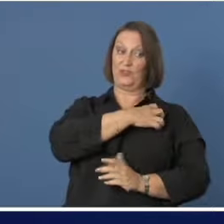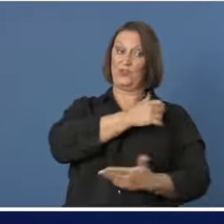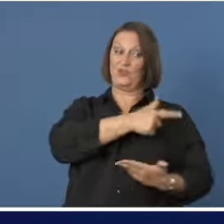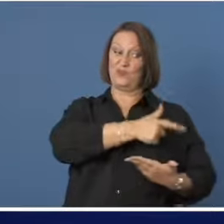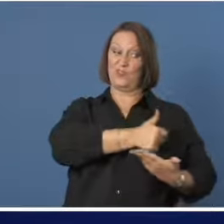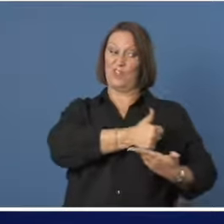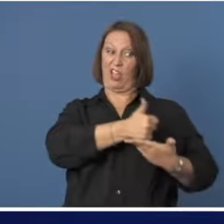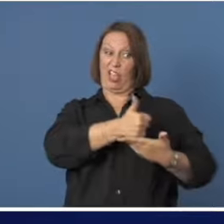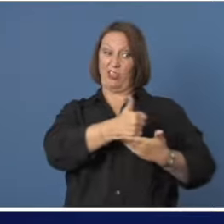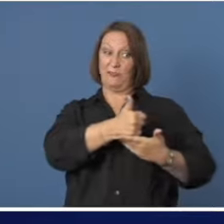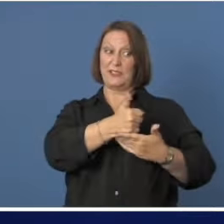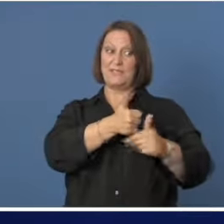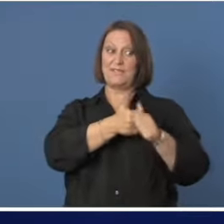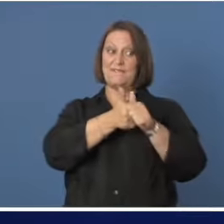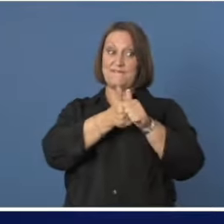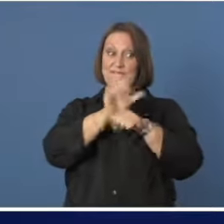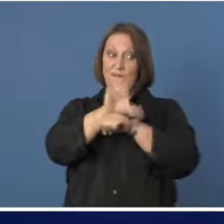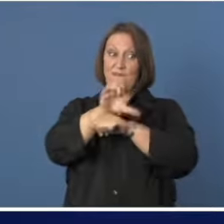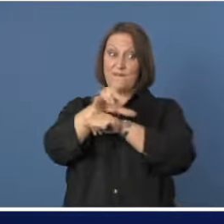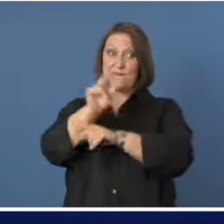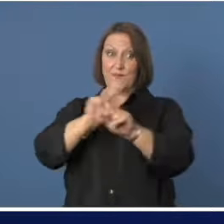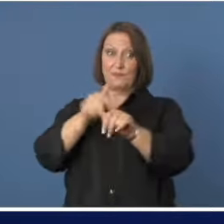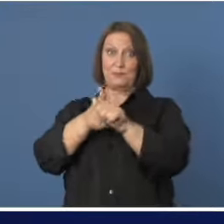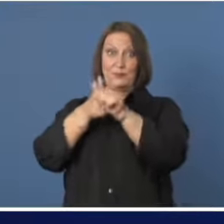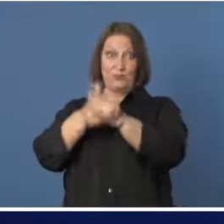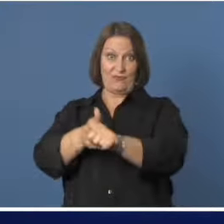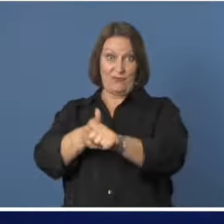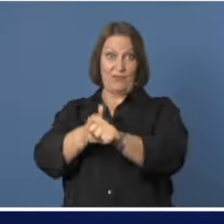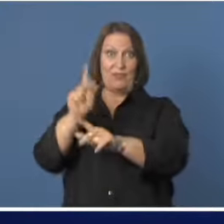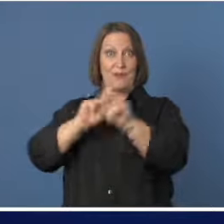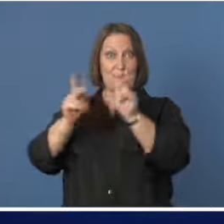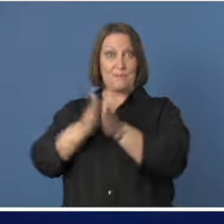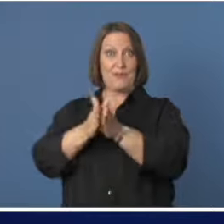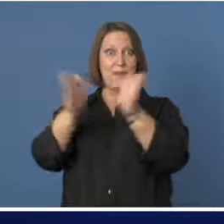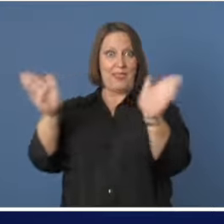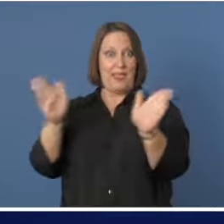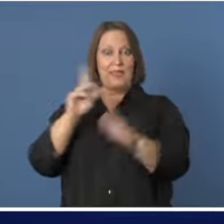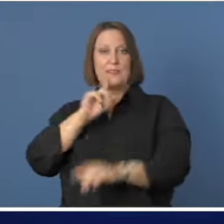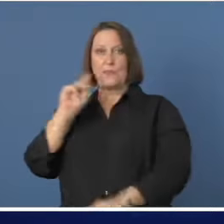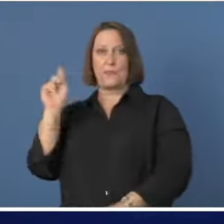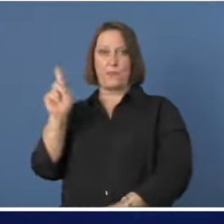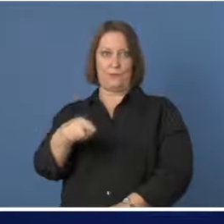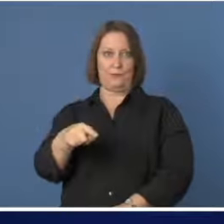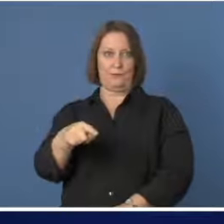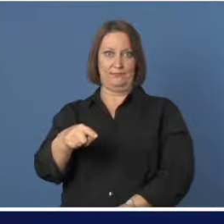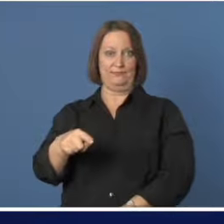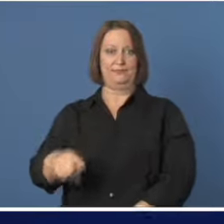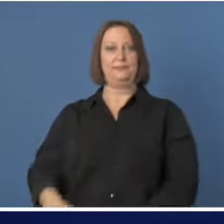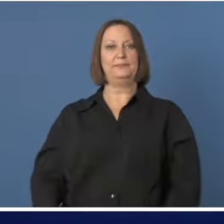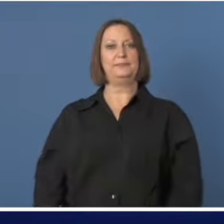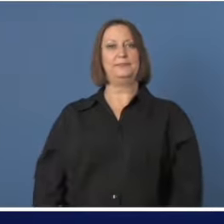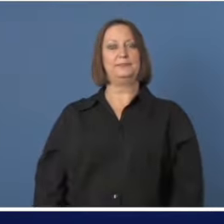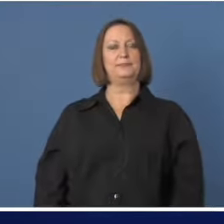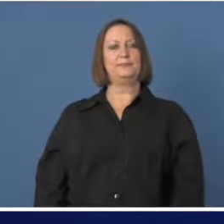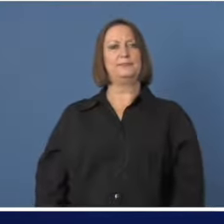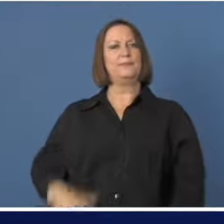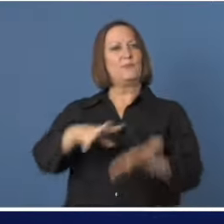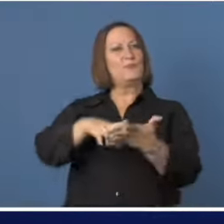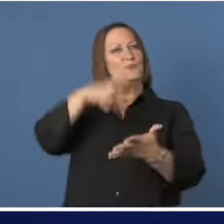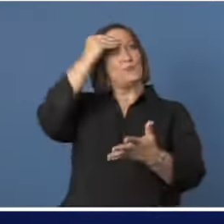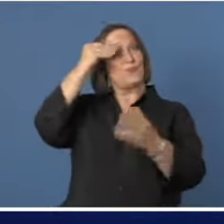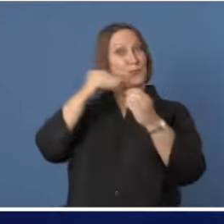their respective law enforcement counterparts to enforce a public health order. For